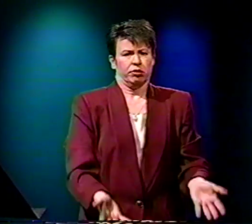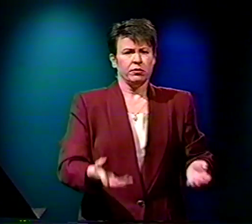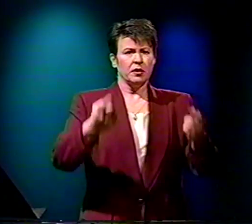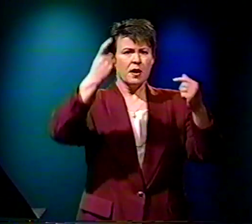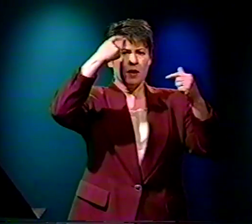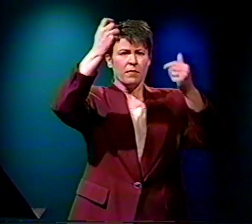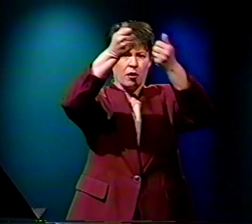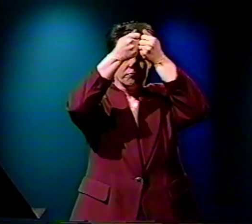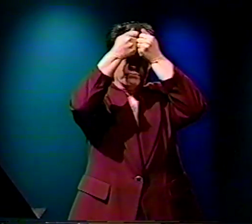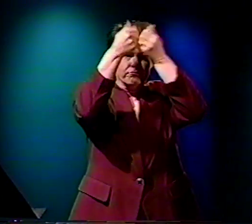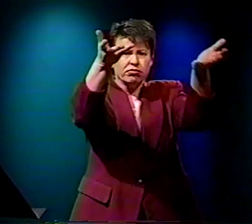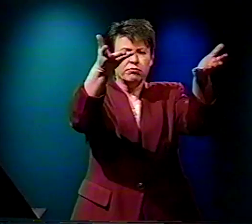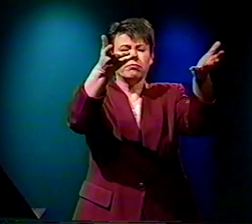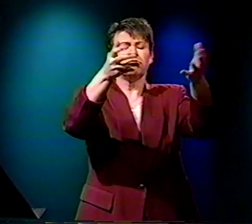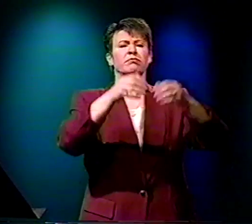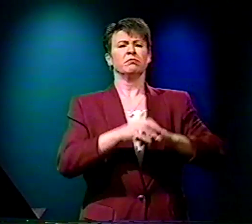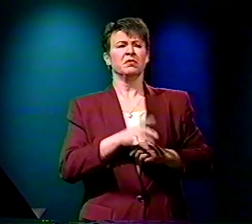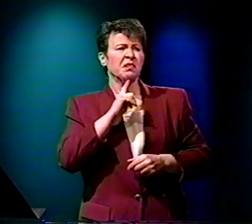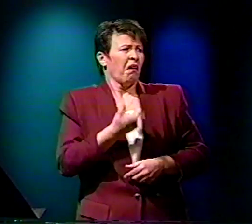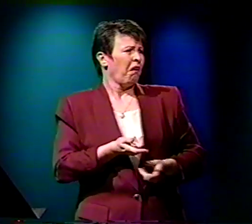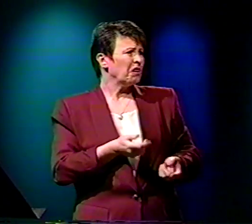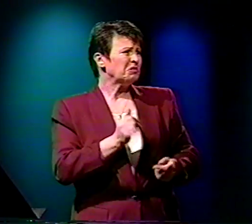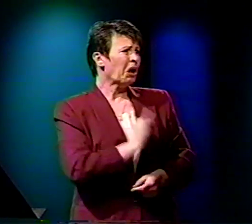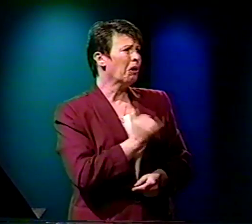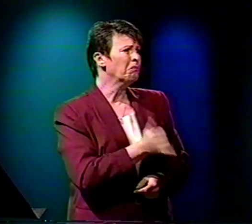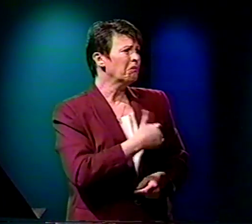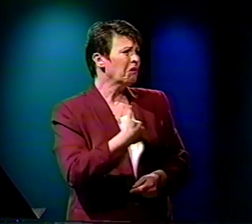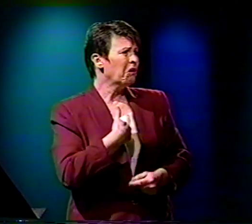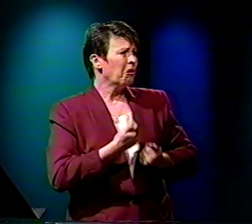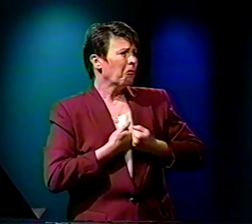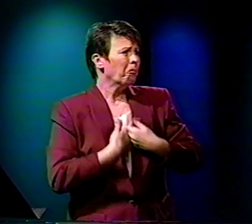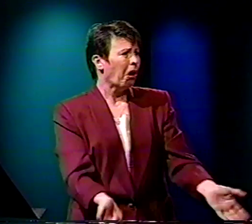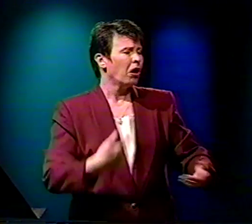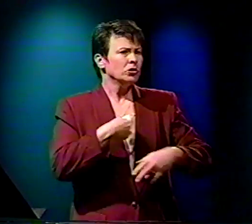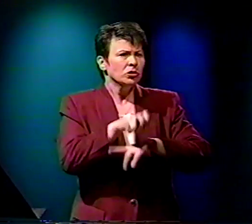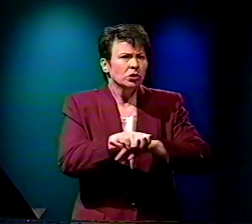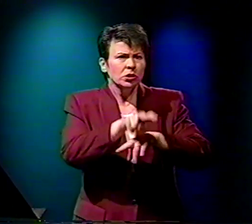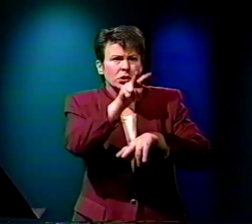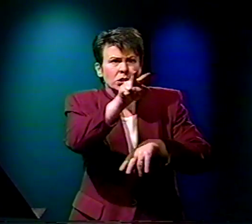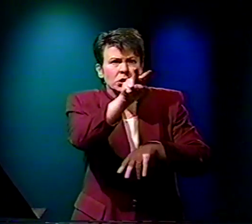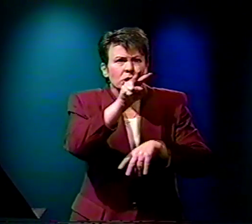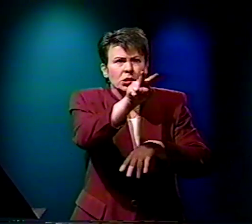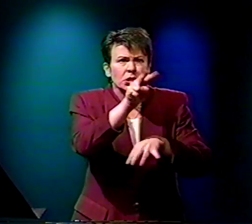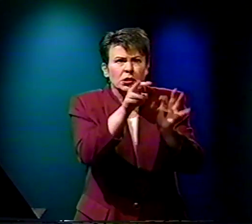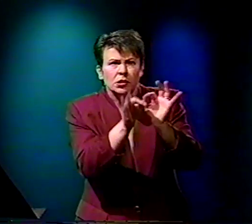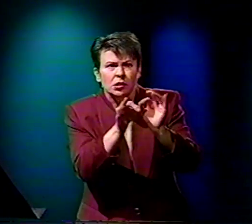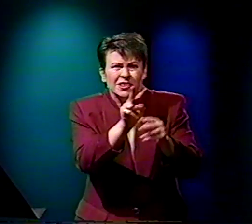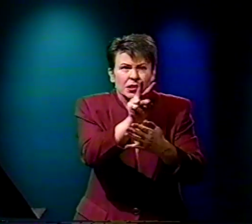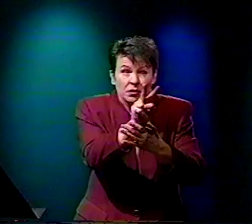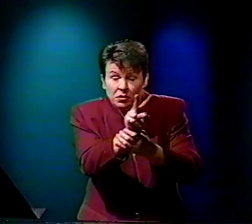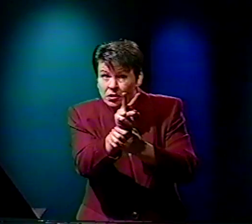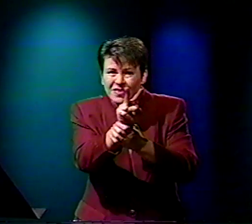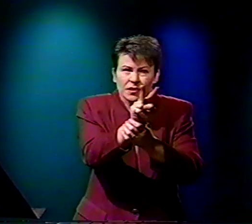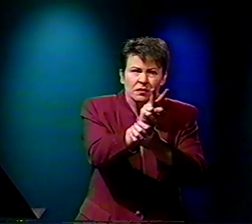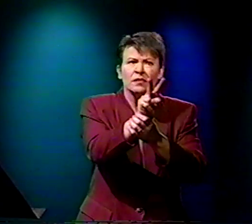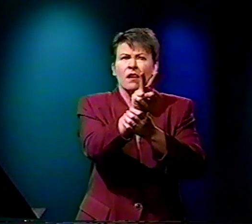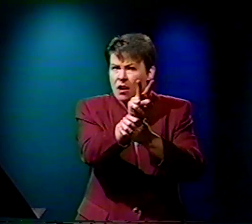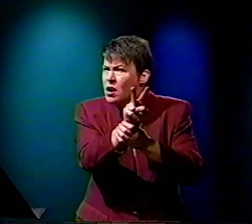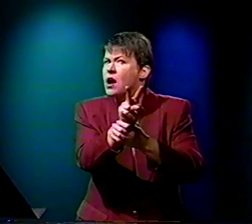physically demanding, standing, and they become physically exhausted and mentally exhausted. And the deaf person says, well, I become exhausted too, having to keep my eyes